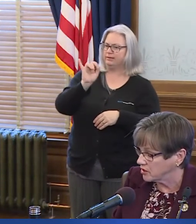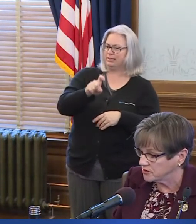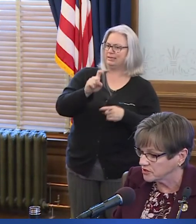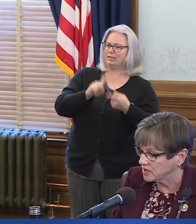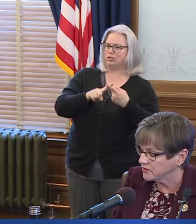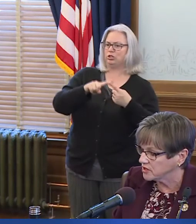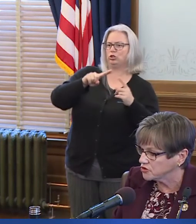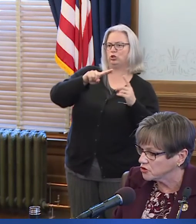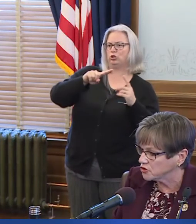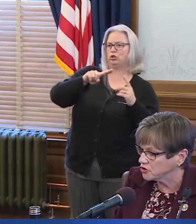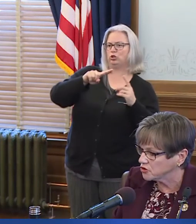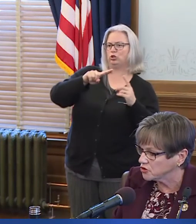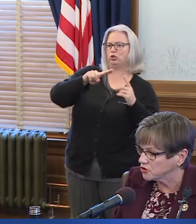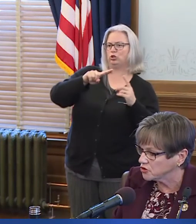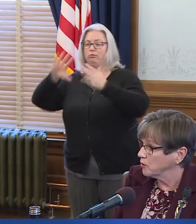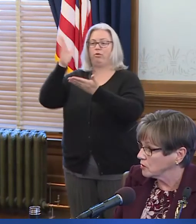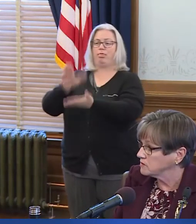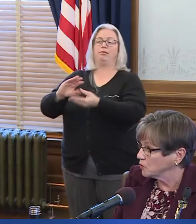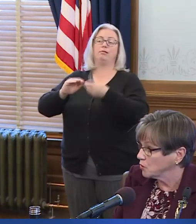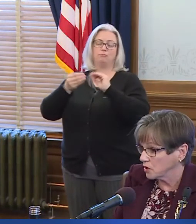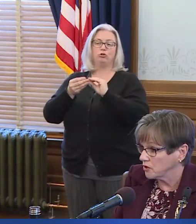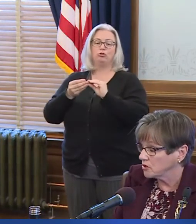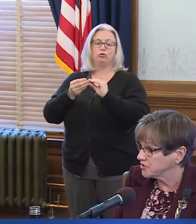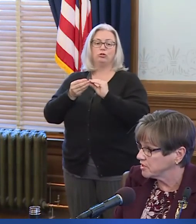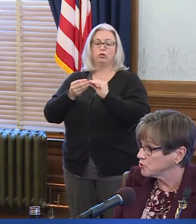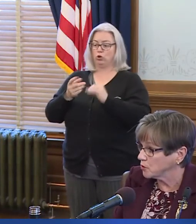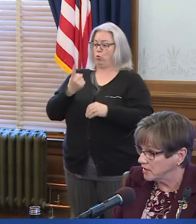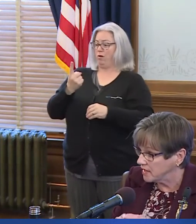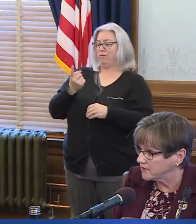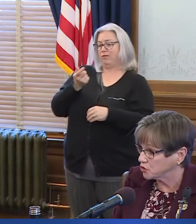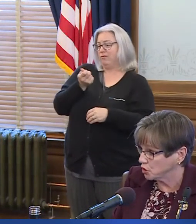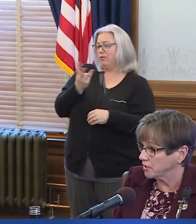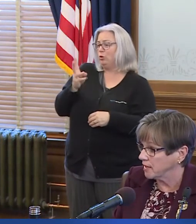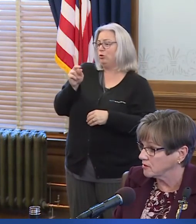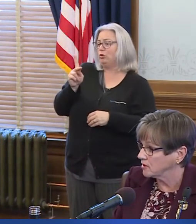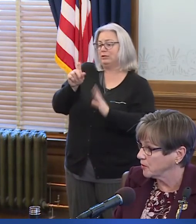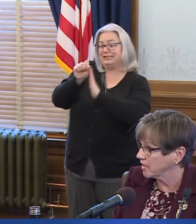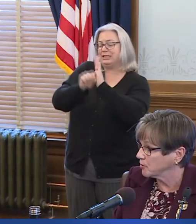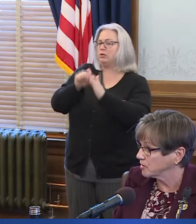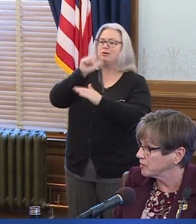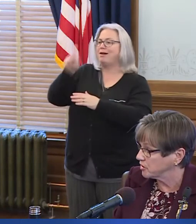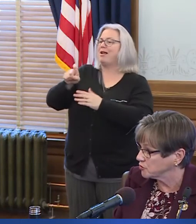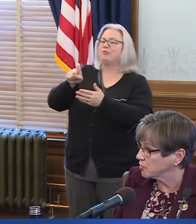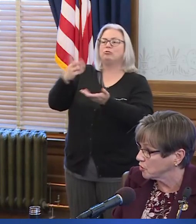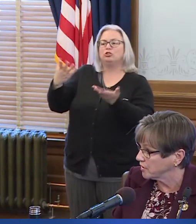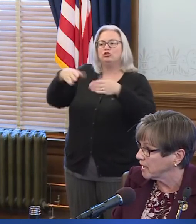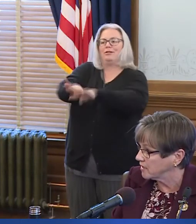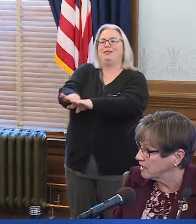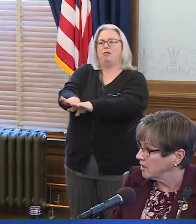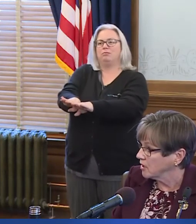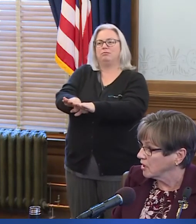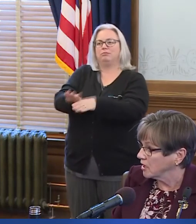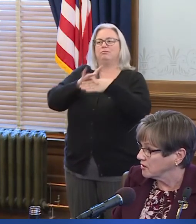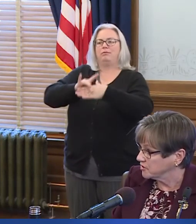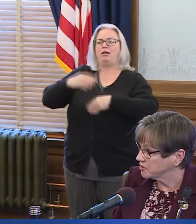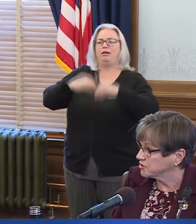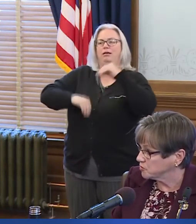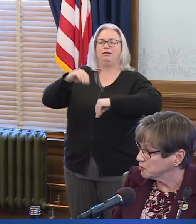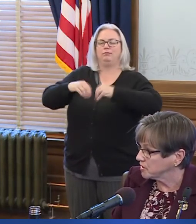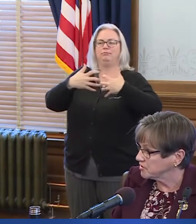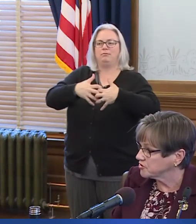on this kind of thing. So we're one of the only states where we didn't have to shut down a packing plant because we already had